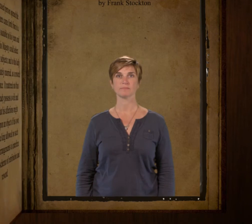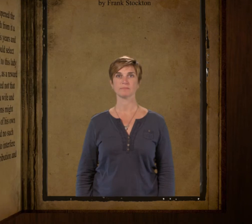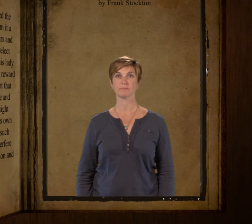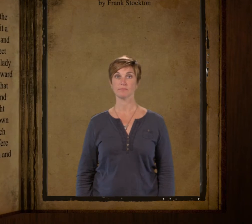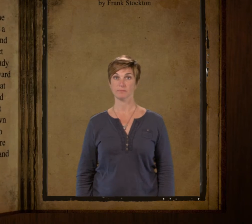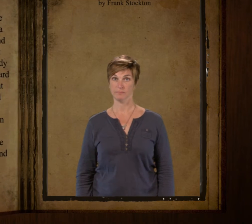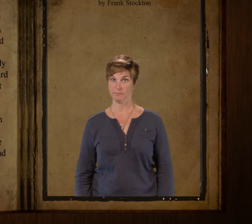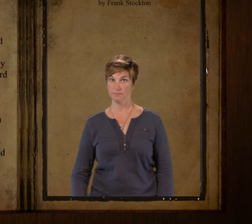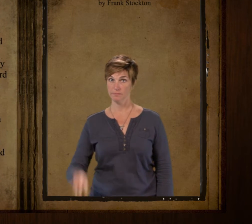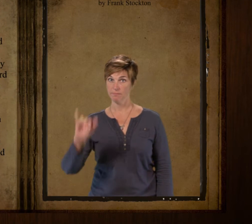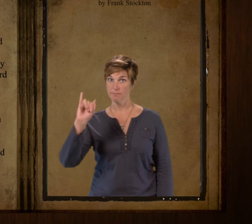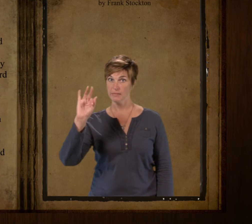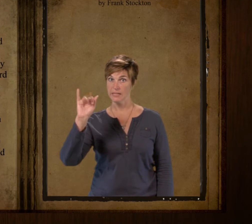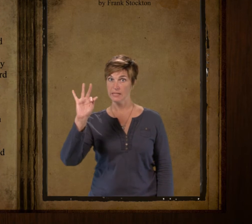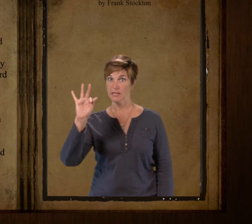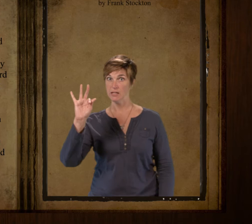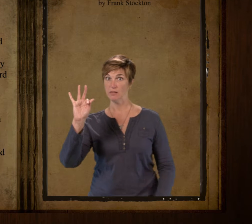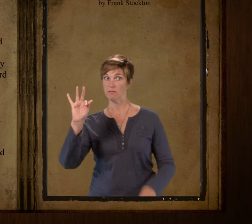fate.